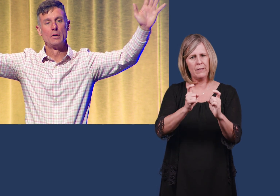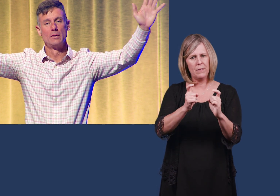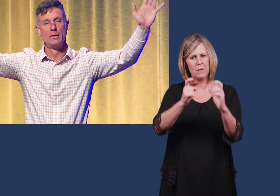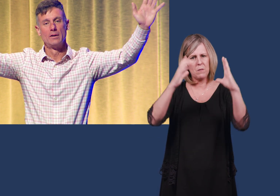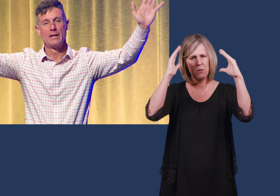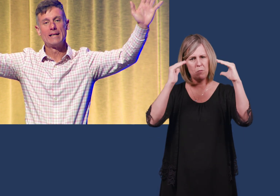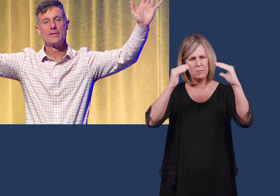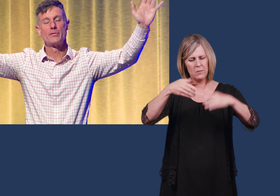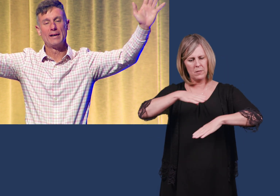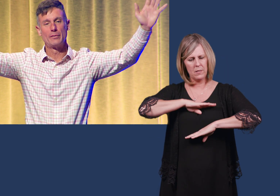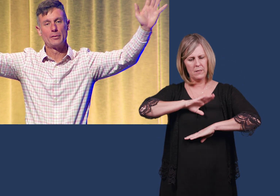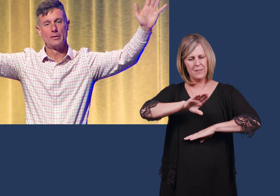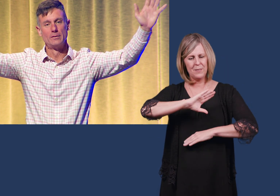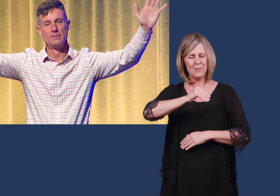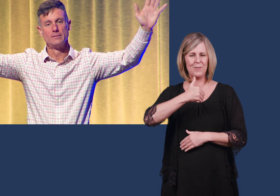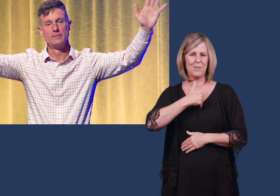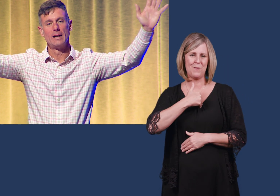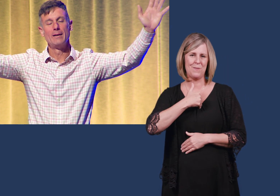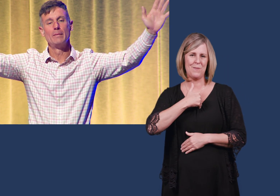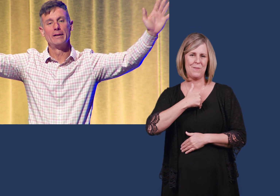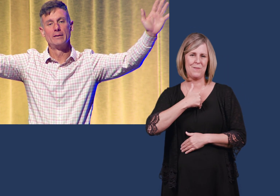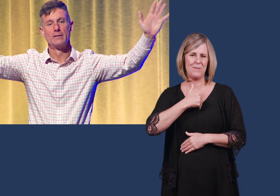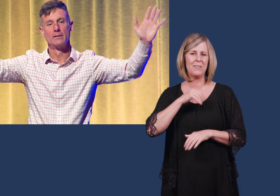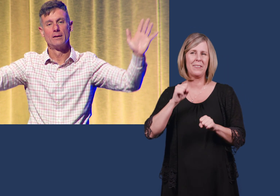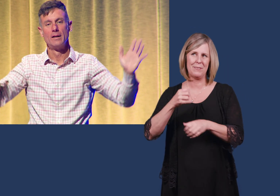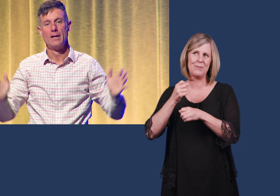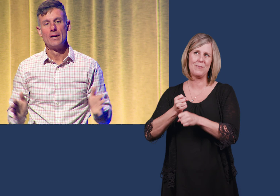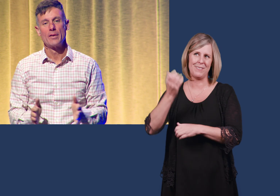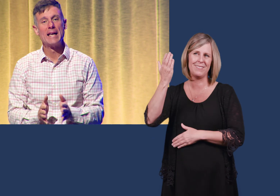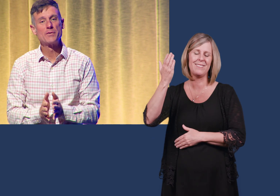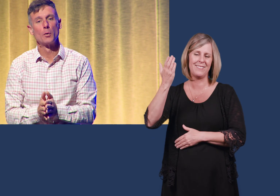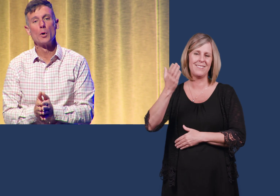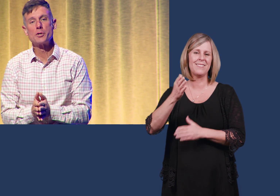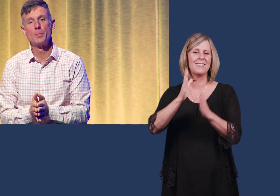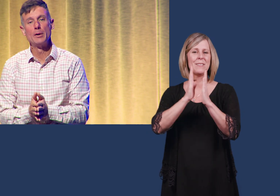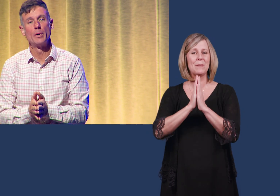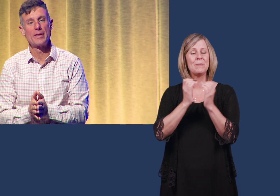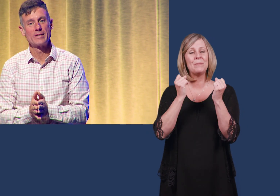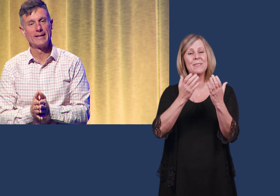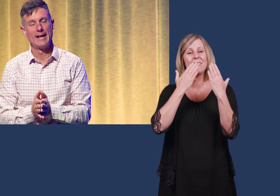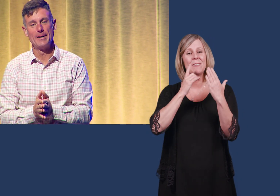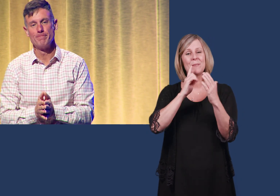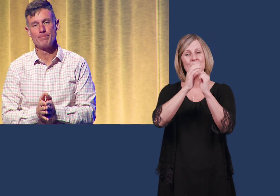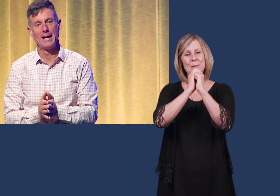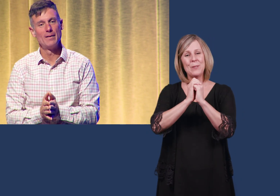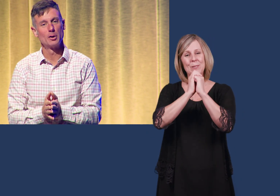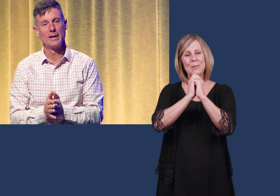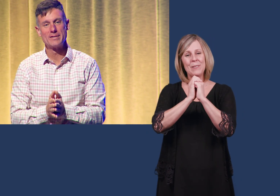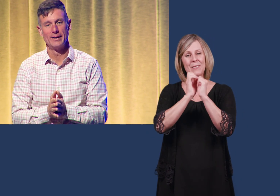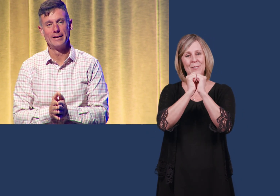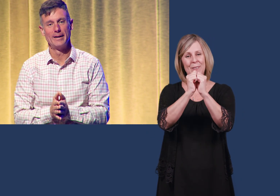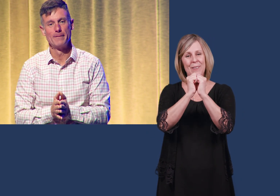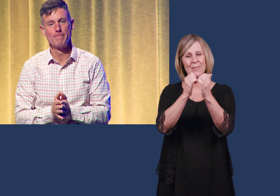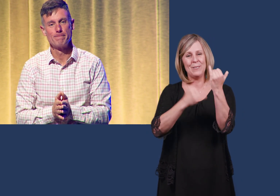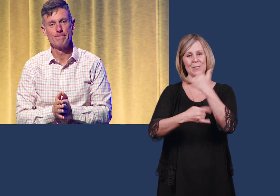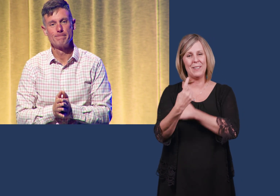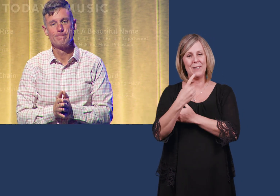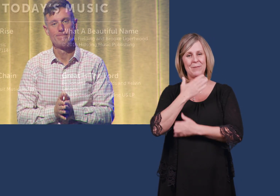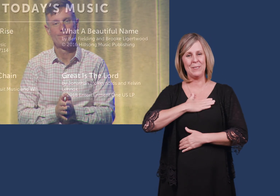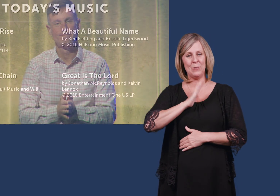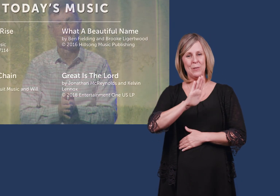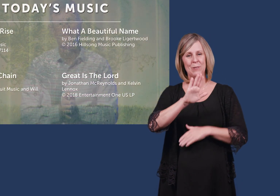soul. He is faithful. Amen. Thanks for worshiping with us today. Have a great Sunday.